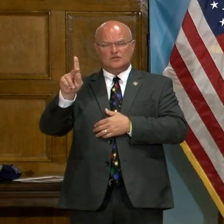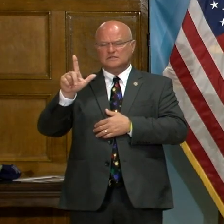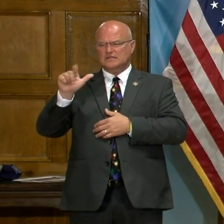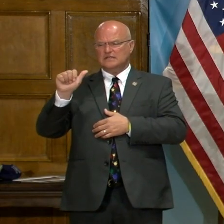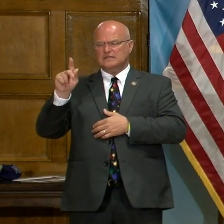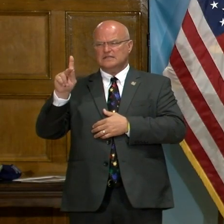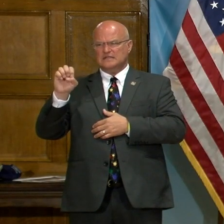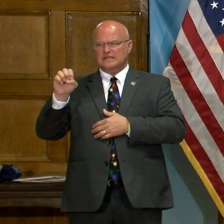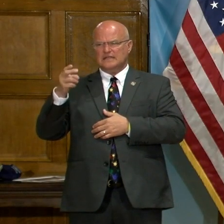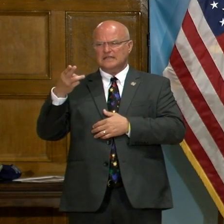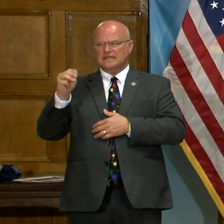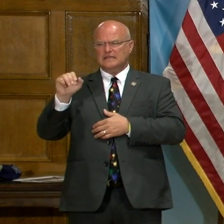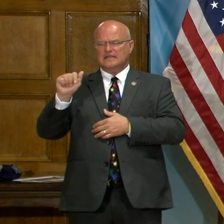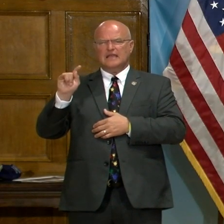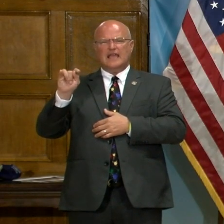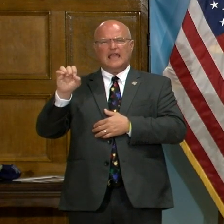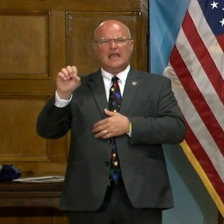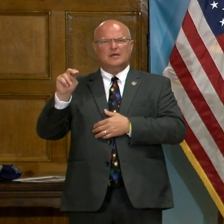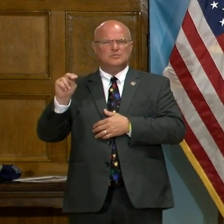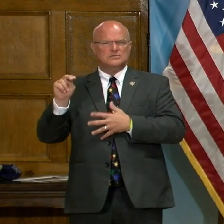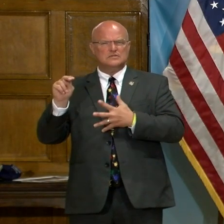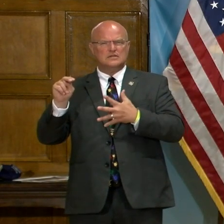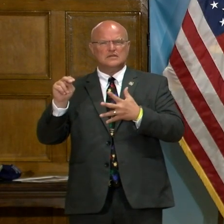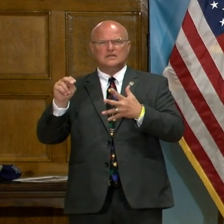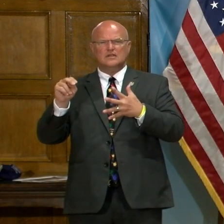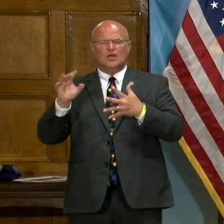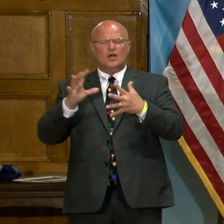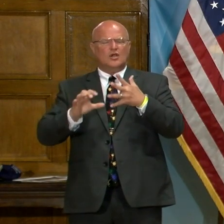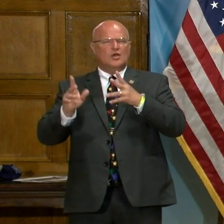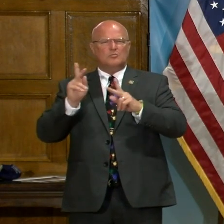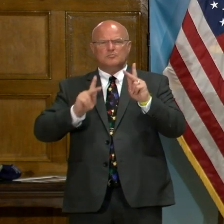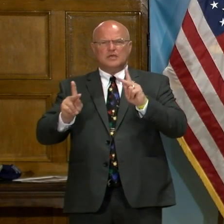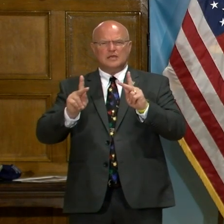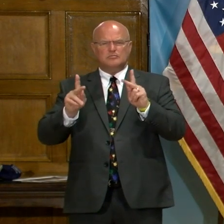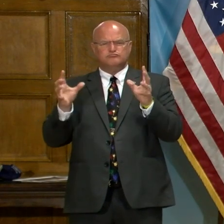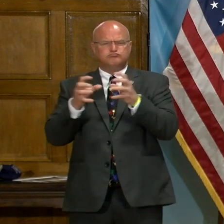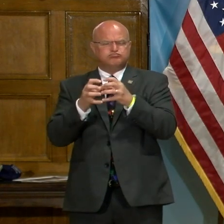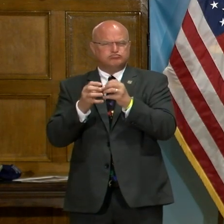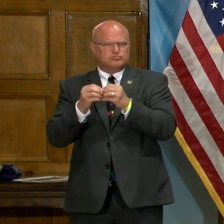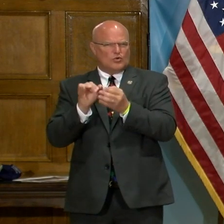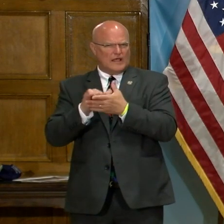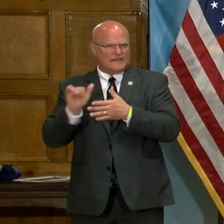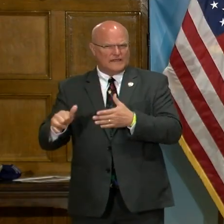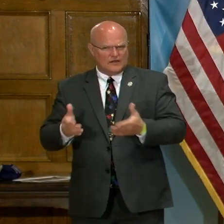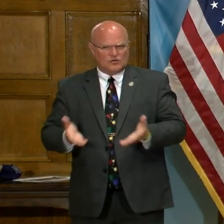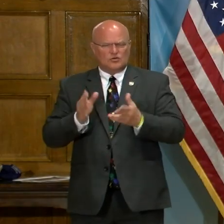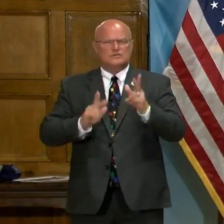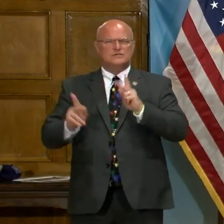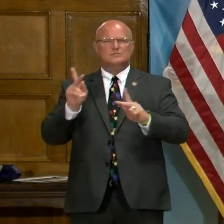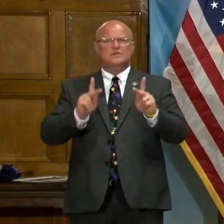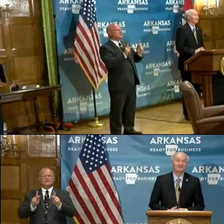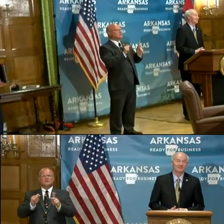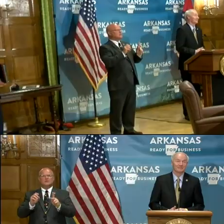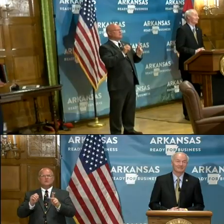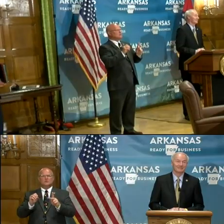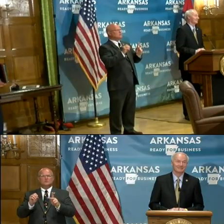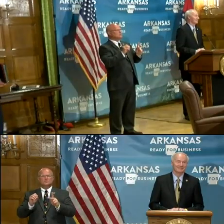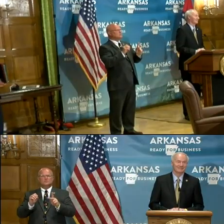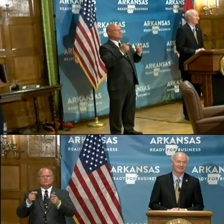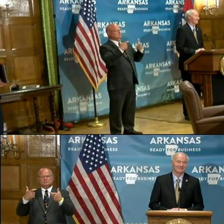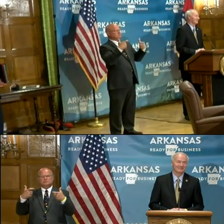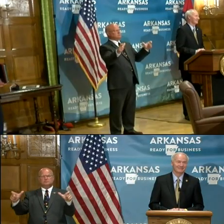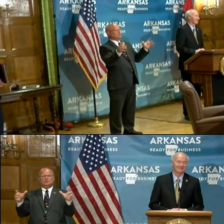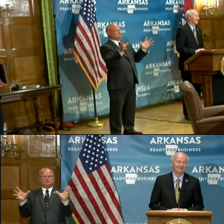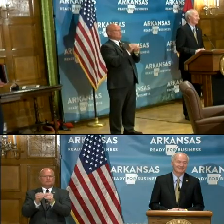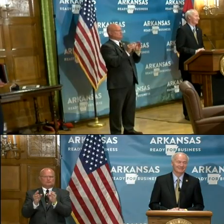the state doing anything to track people who may have gone to large gatherings like this, or are they encouraging people who have gone to large